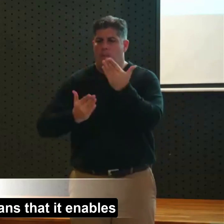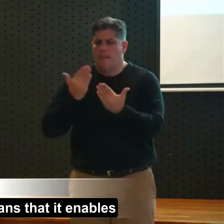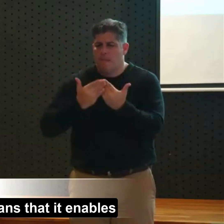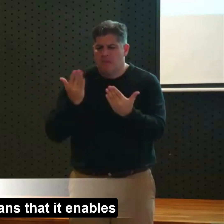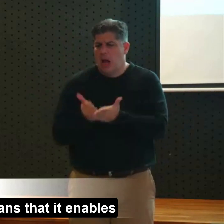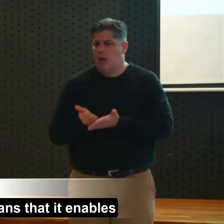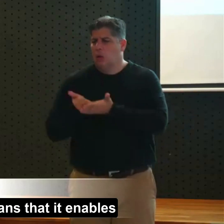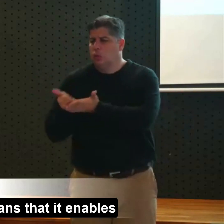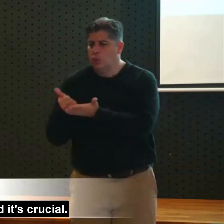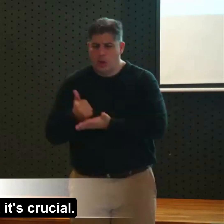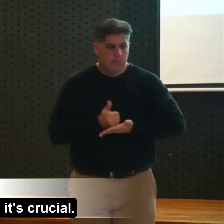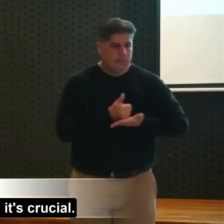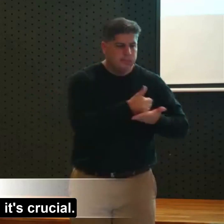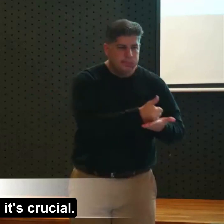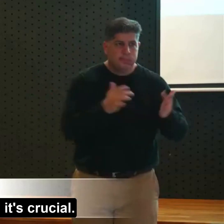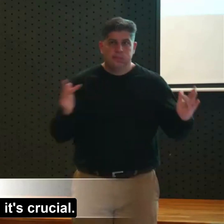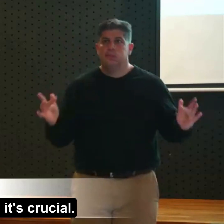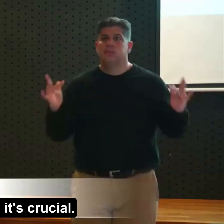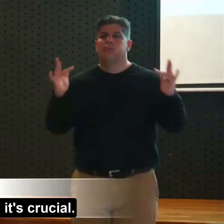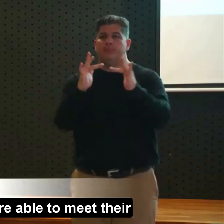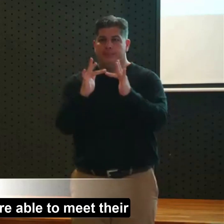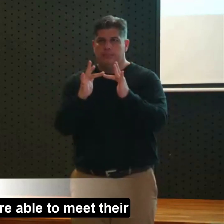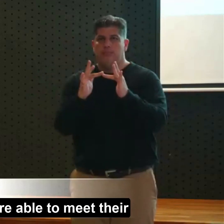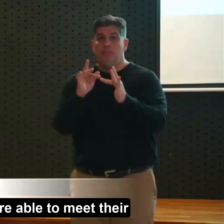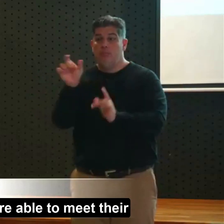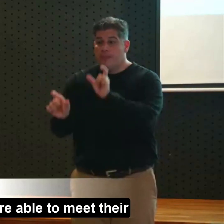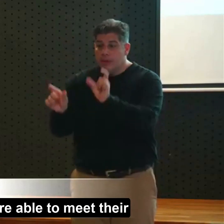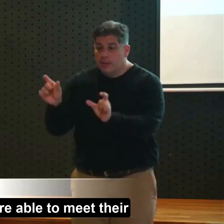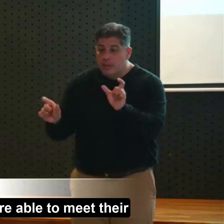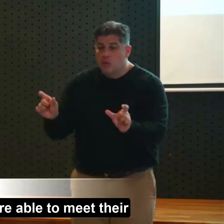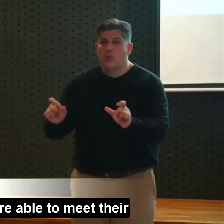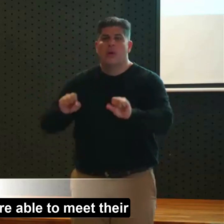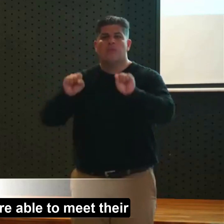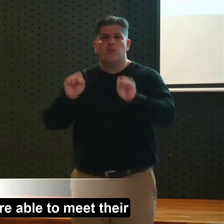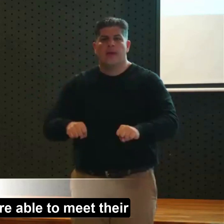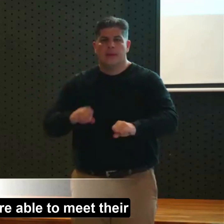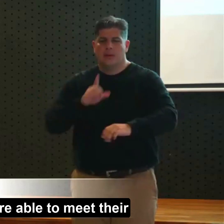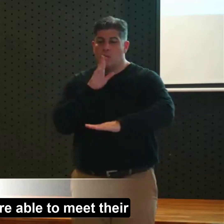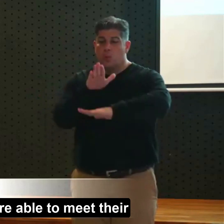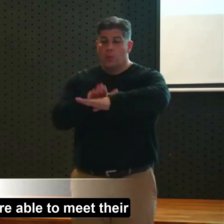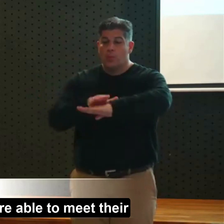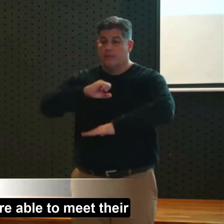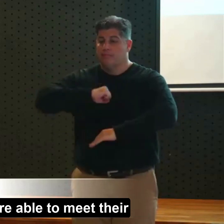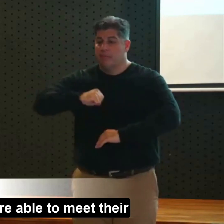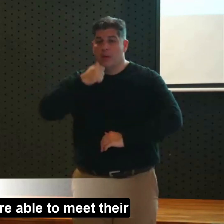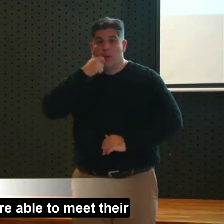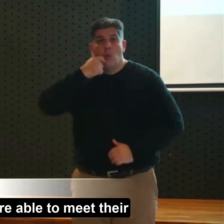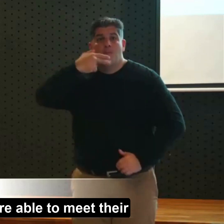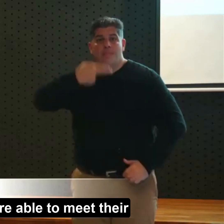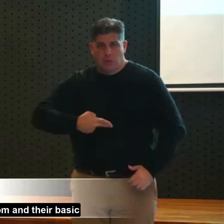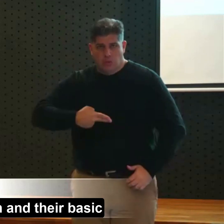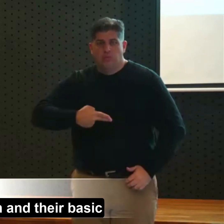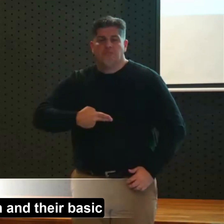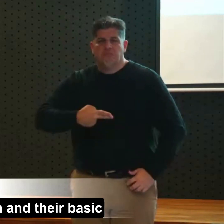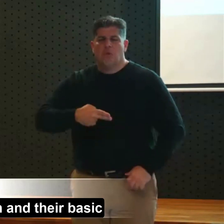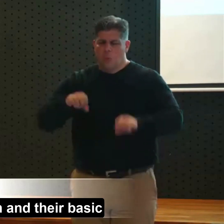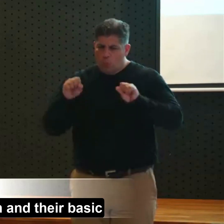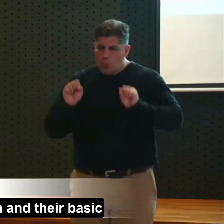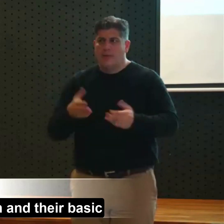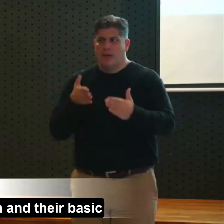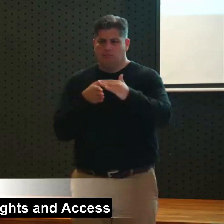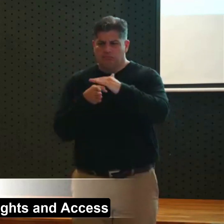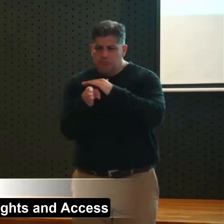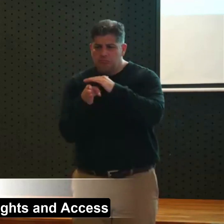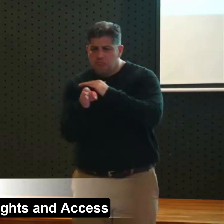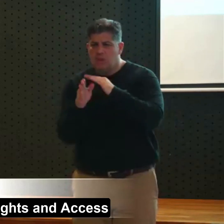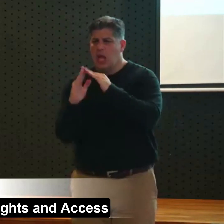which means that it enables, and it's crucial so people are able to meet their freedom and their